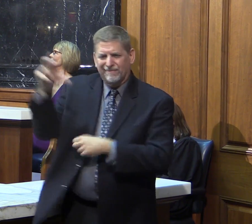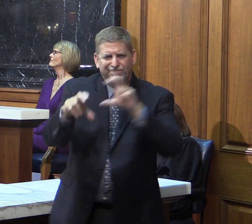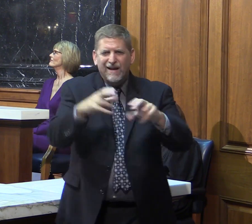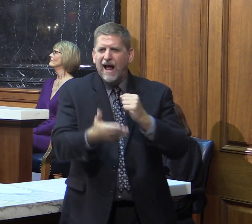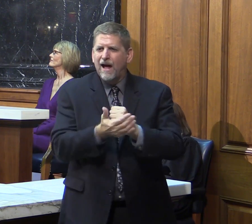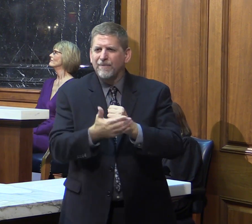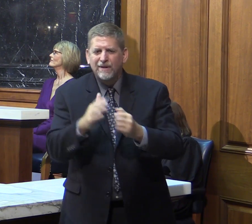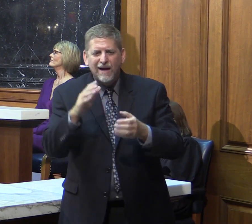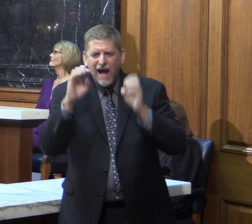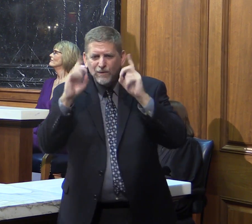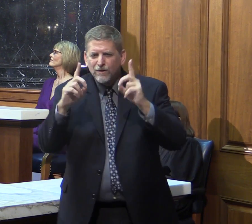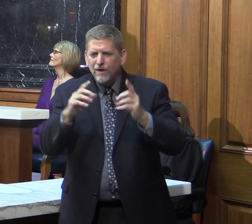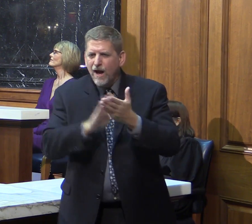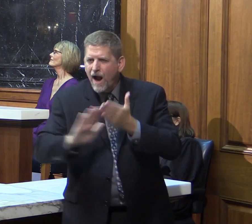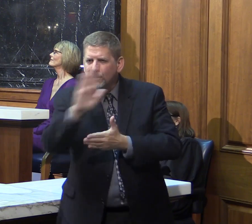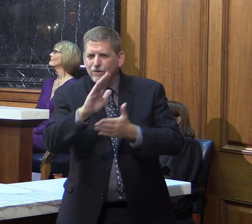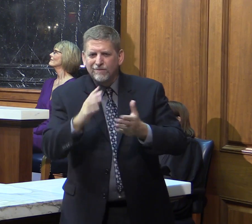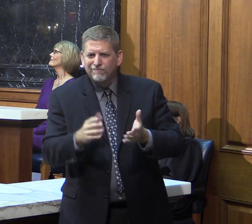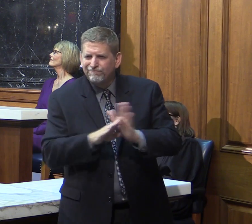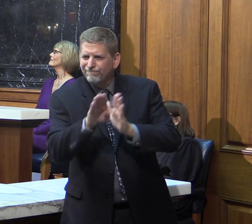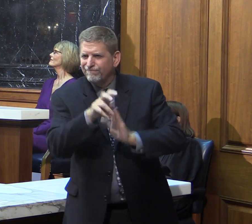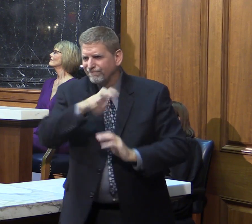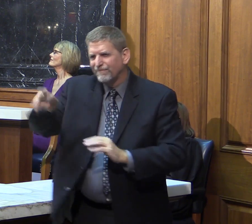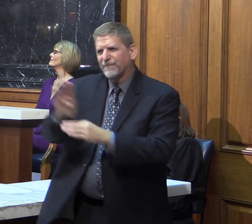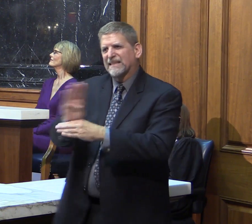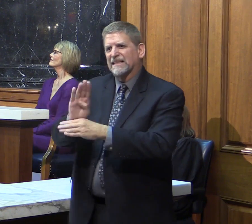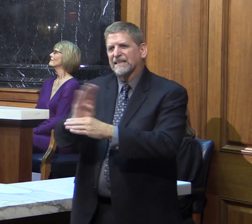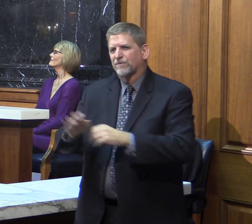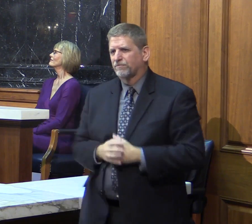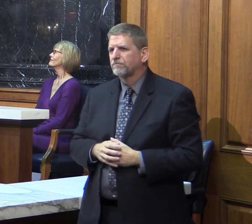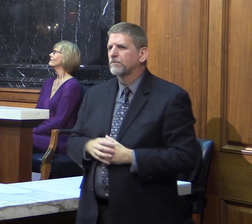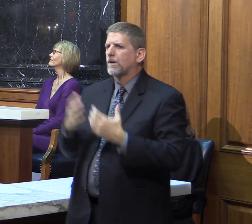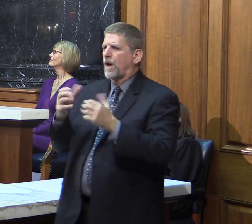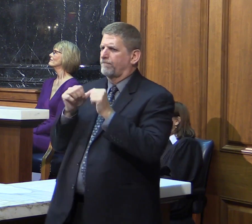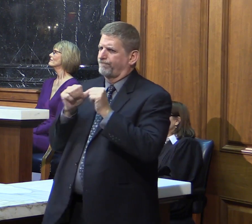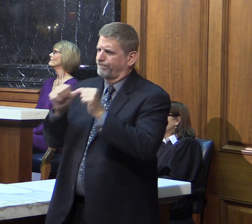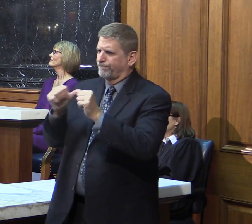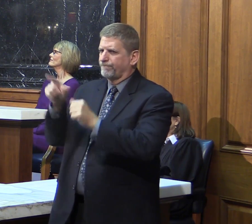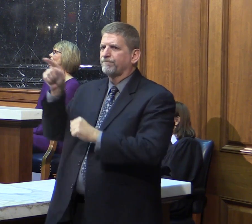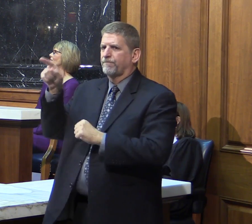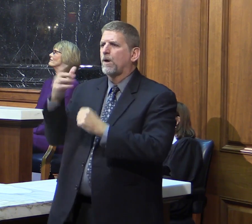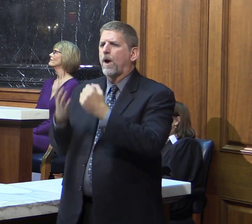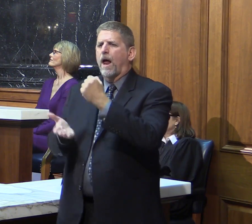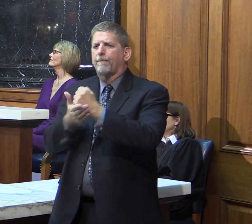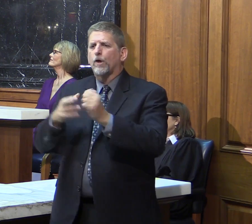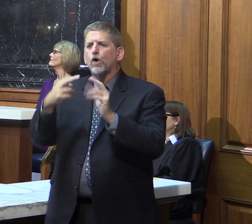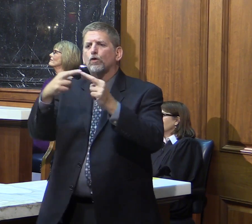communities. I will ask you to continue to support the Regional Cities Initiative by investing $4 million